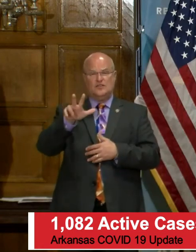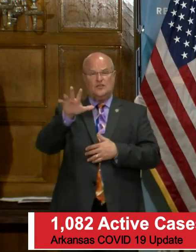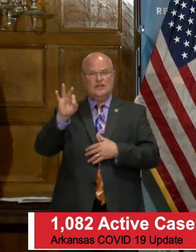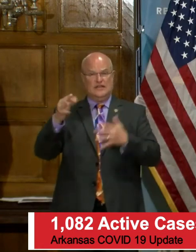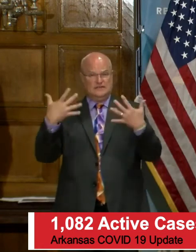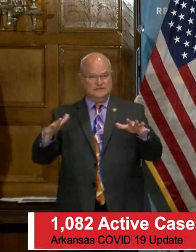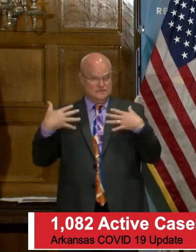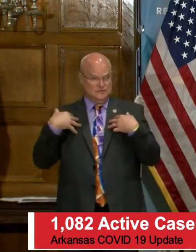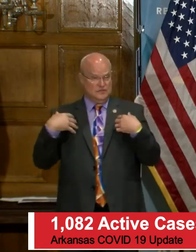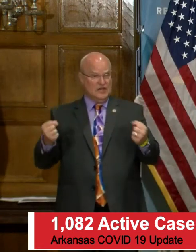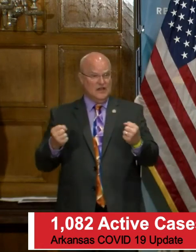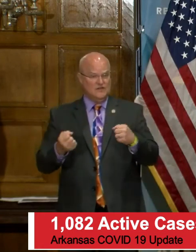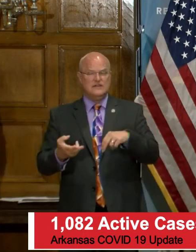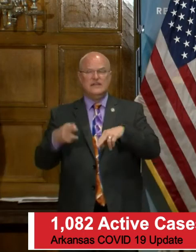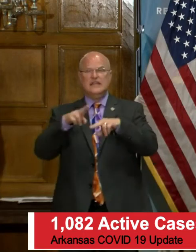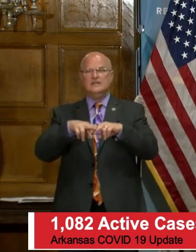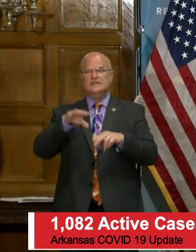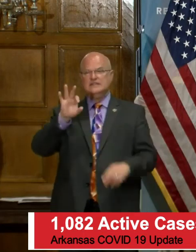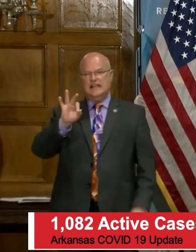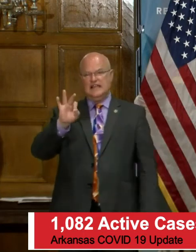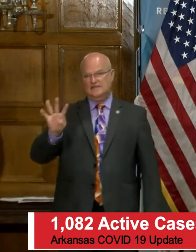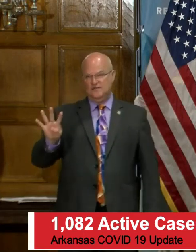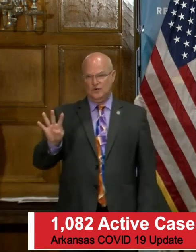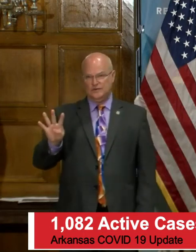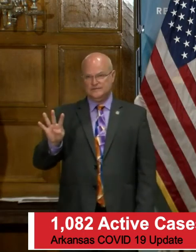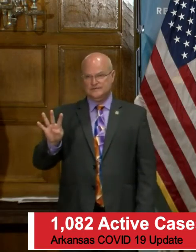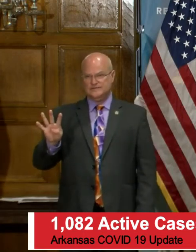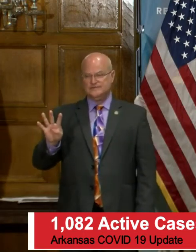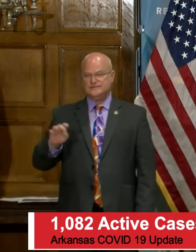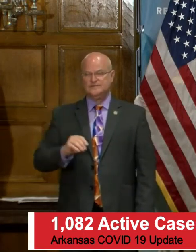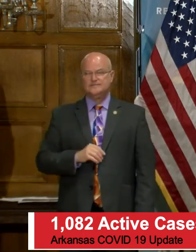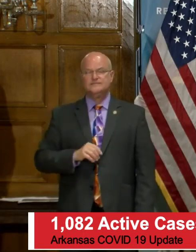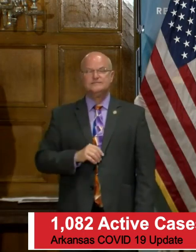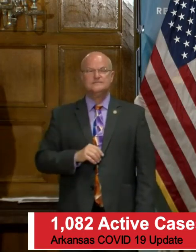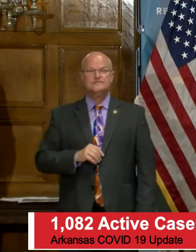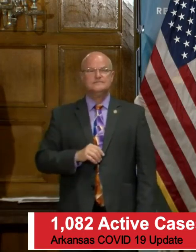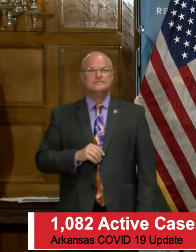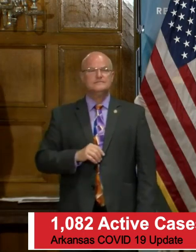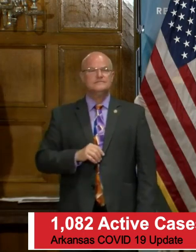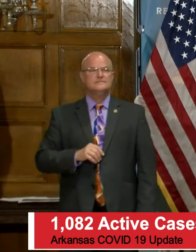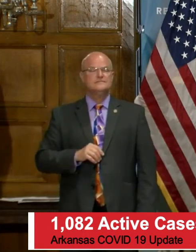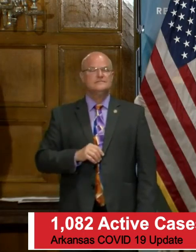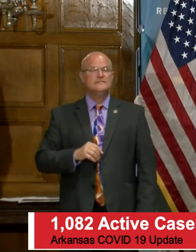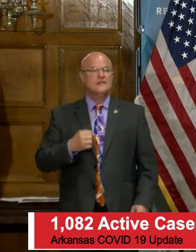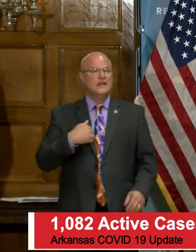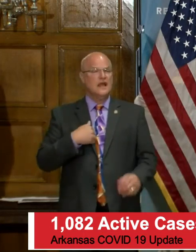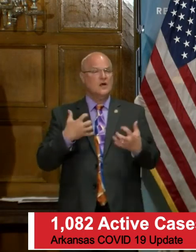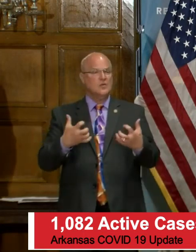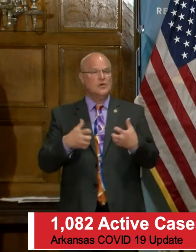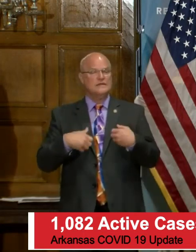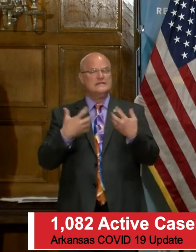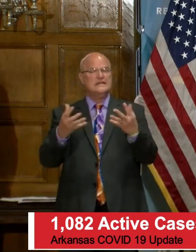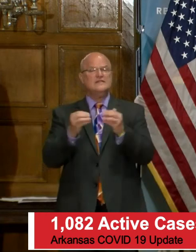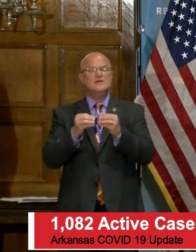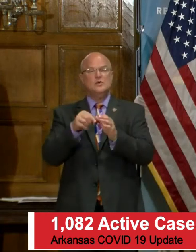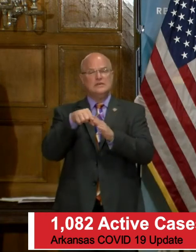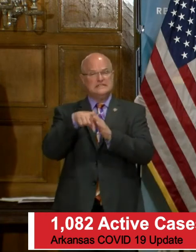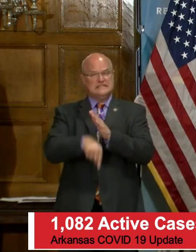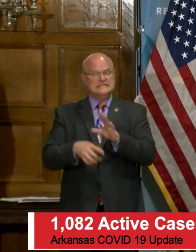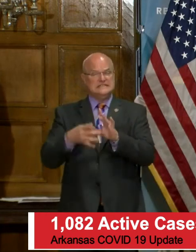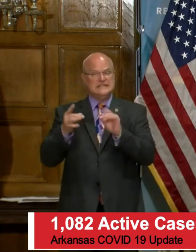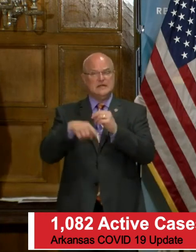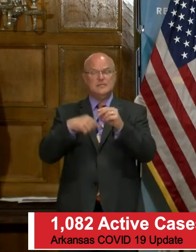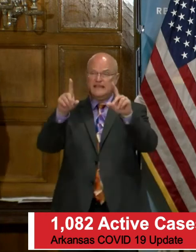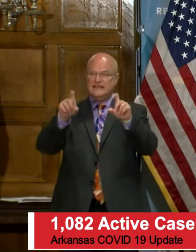3,739 who have recovered. That's an increase of 94 from yesterday. I want to give a little bit more detail on